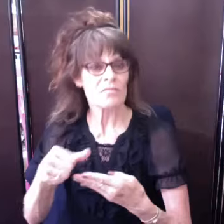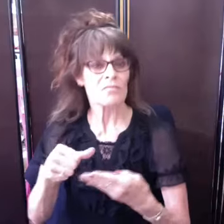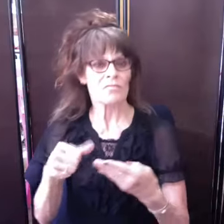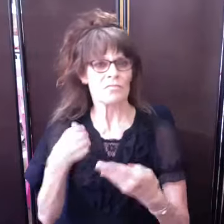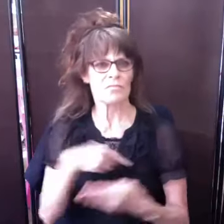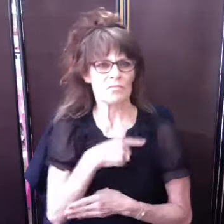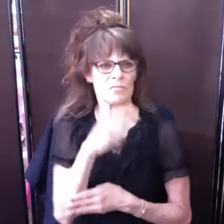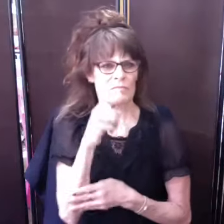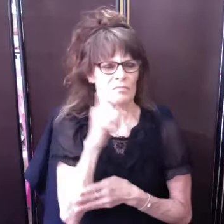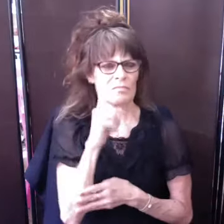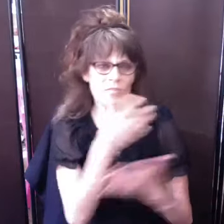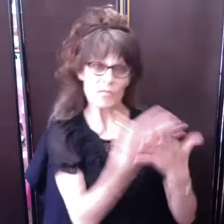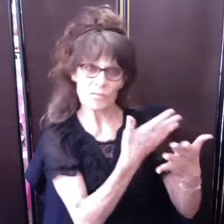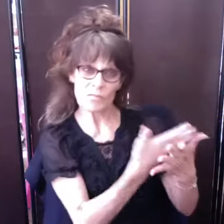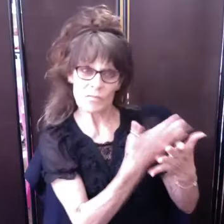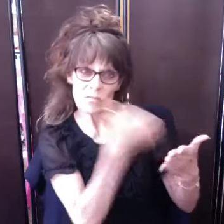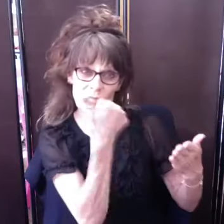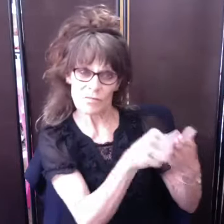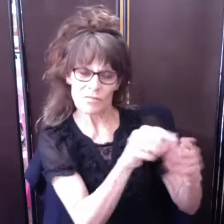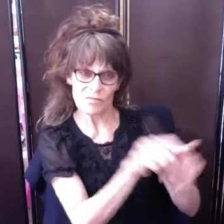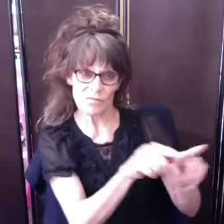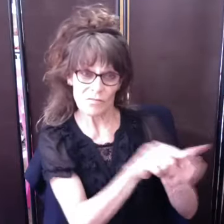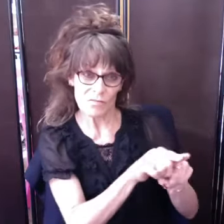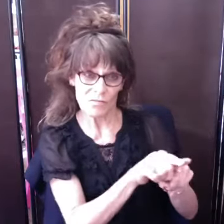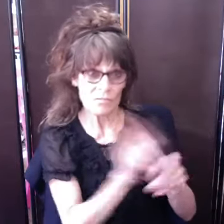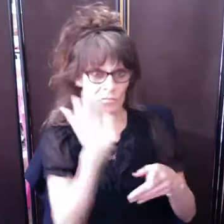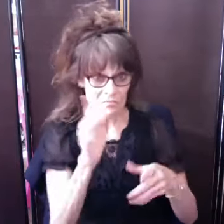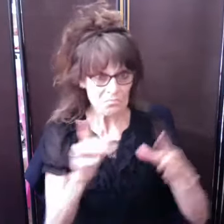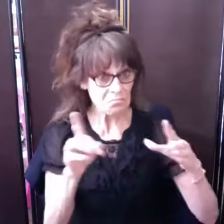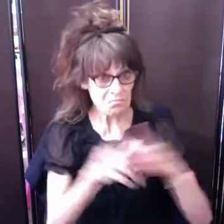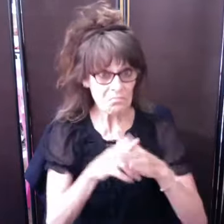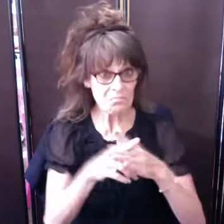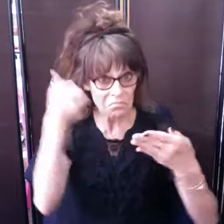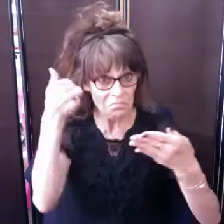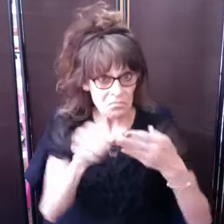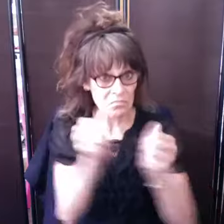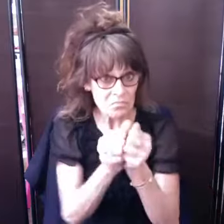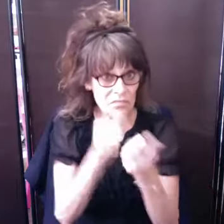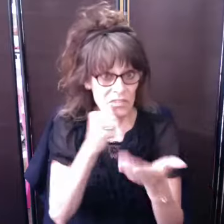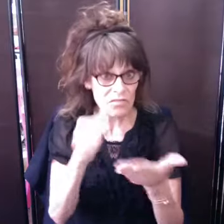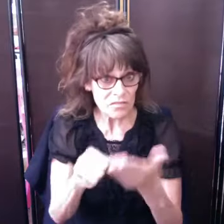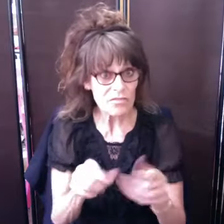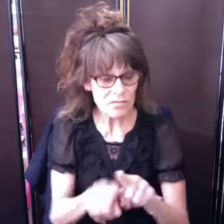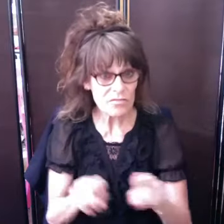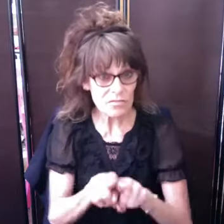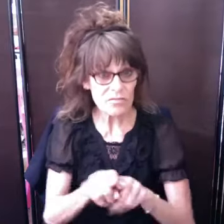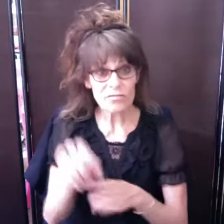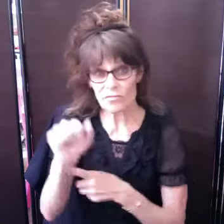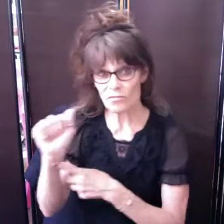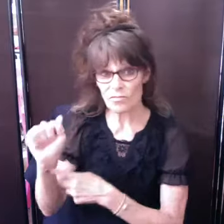a corrections desk, it's going to come in an envelope with a stamp on it. And Alcoholics Anonymous wants to make sure that nobody ever reaches